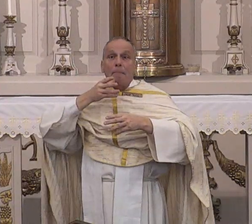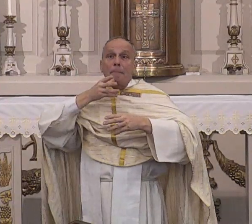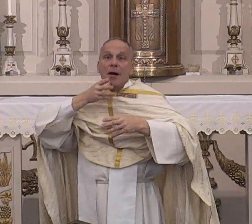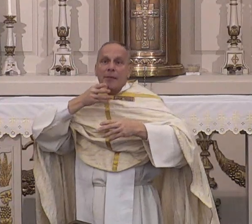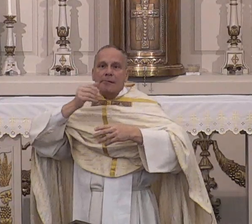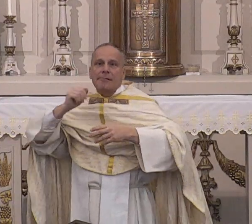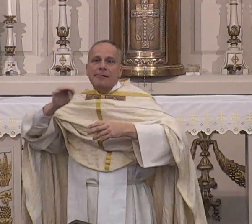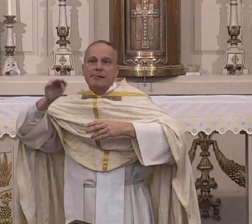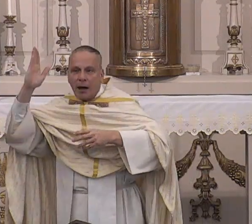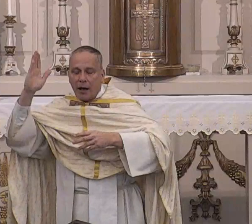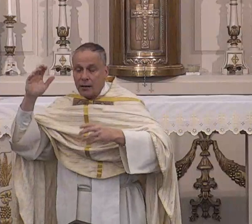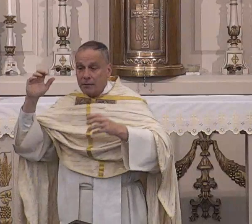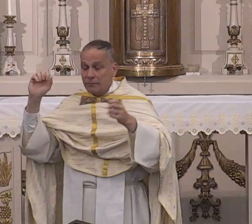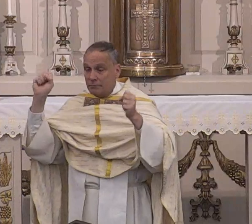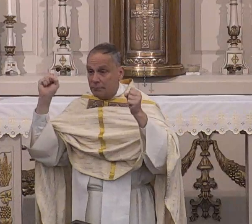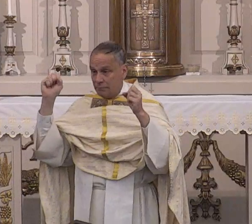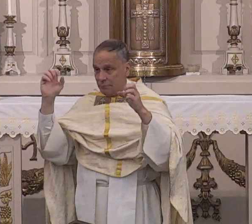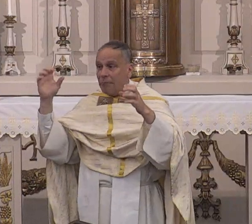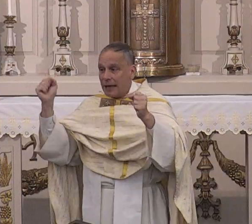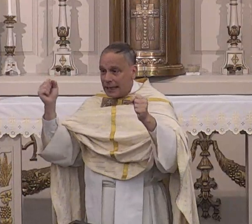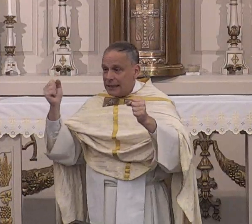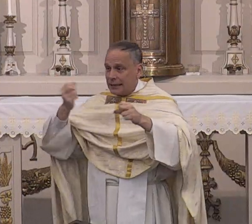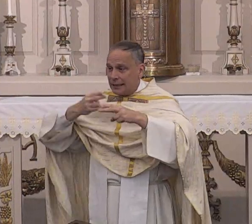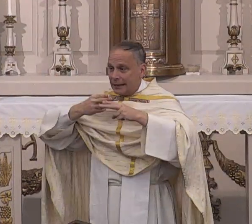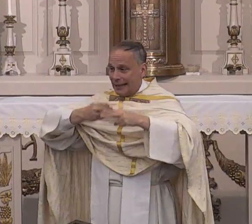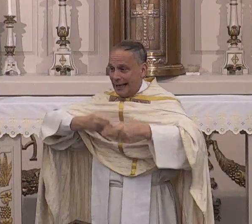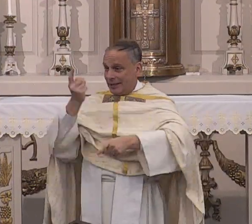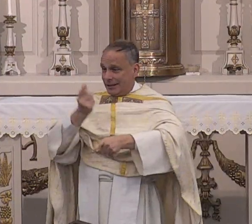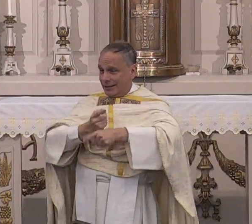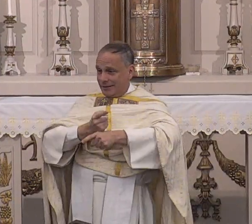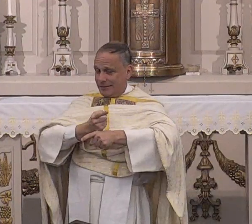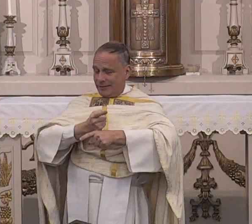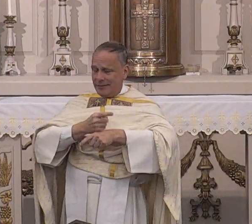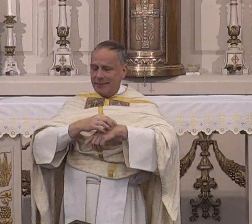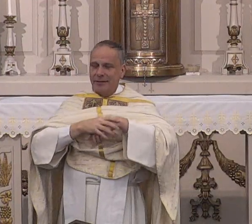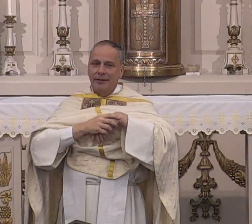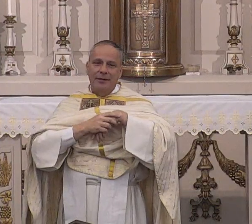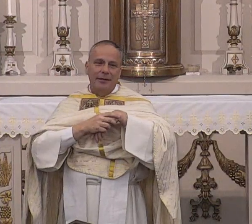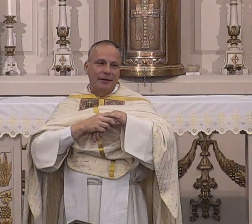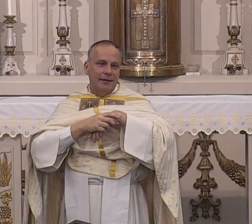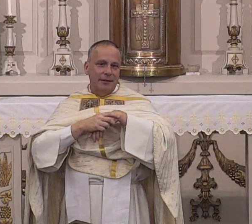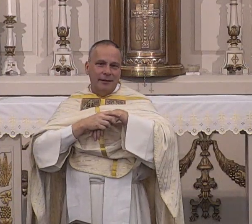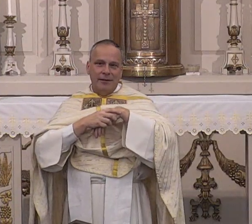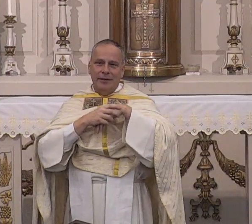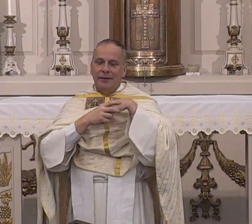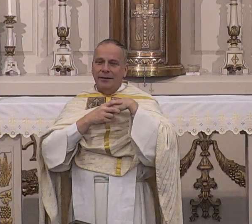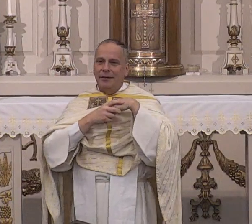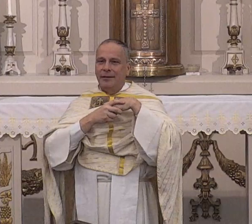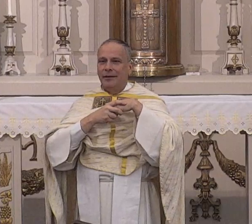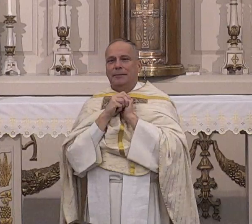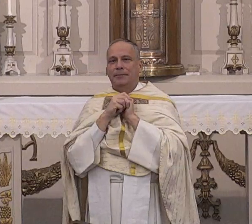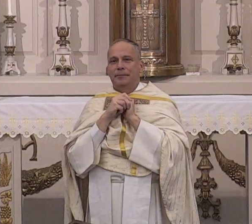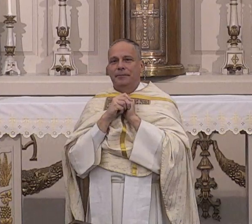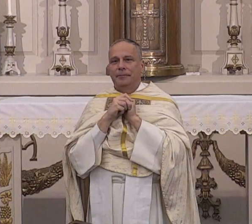And that title, that name for Mary, the Mother of God, is an amazing name.